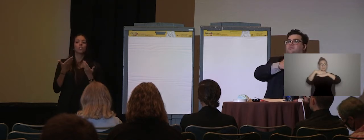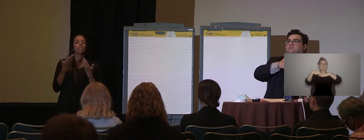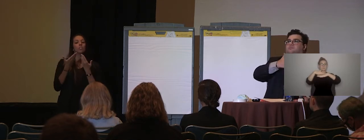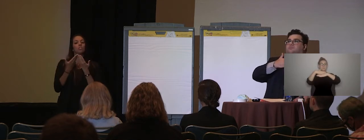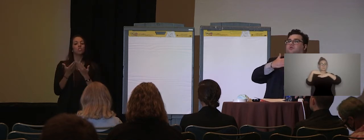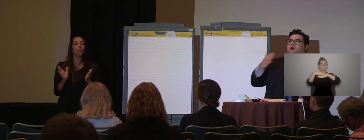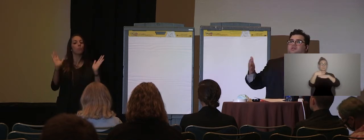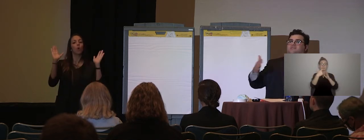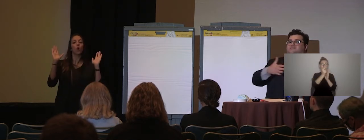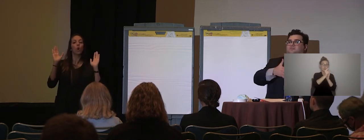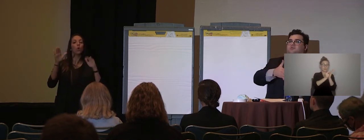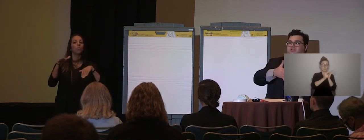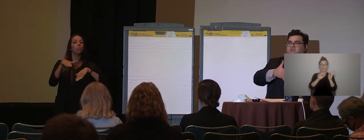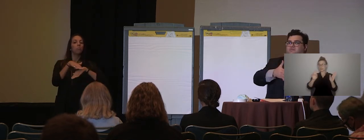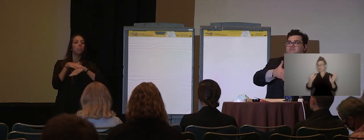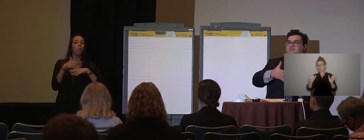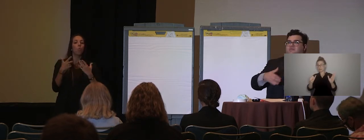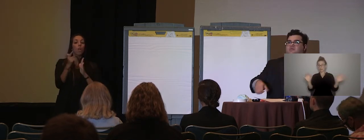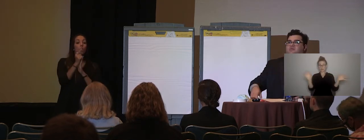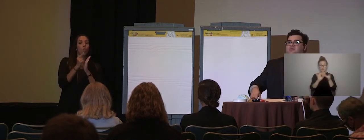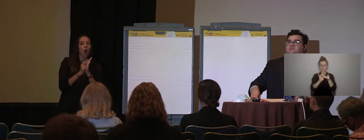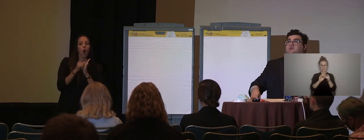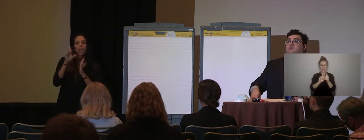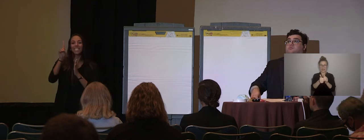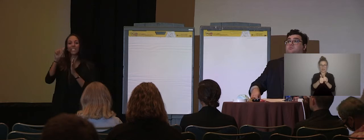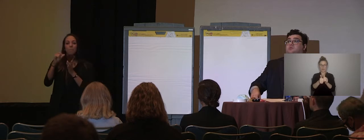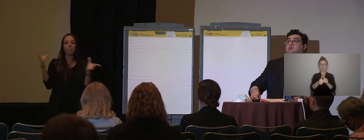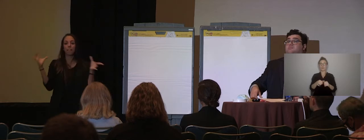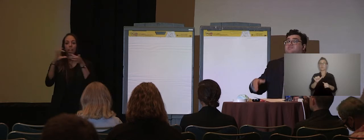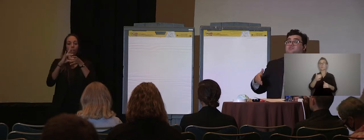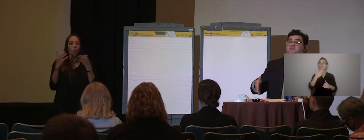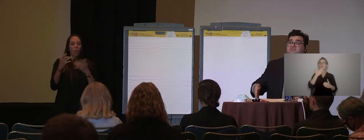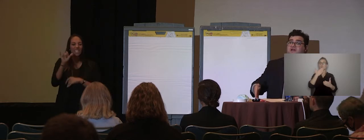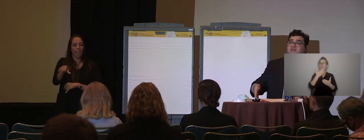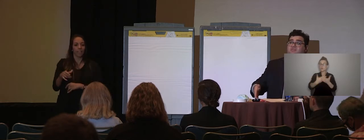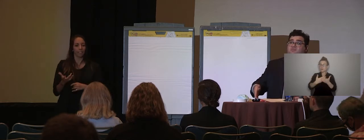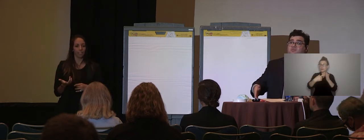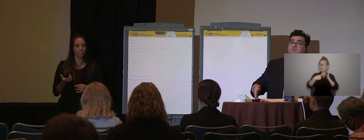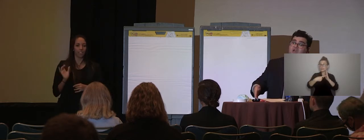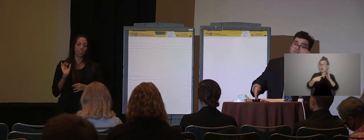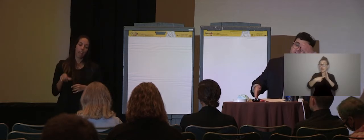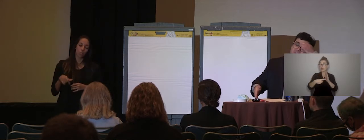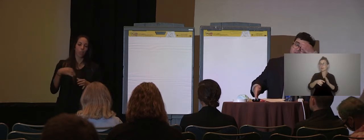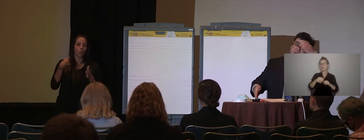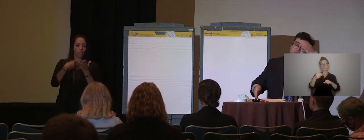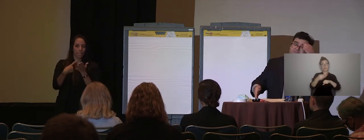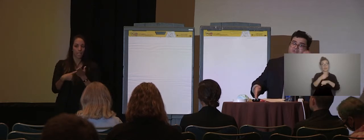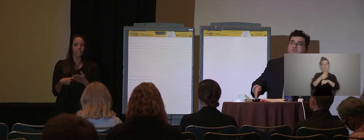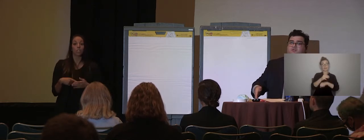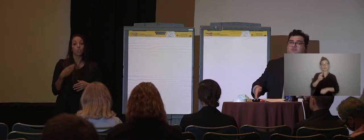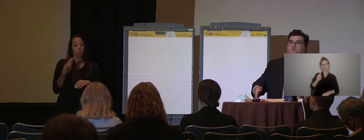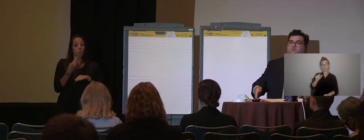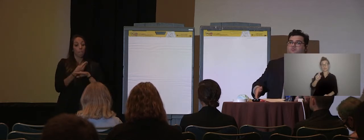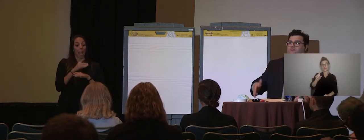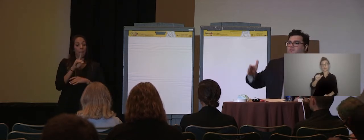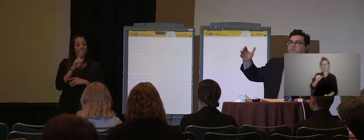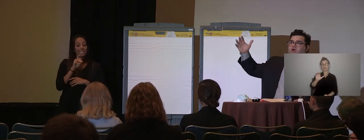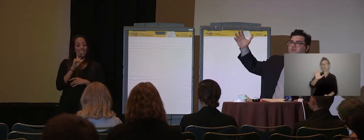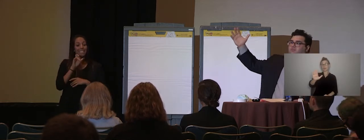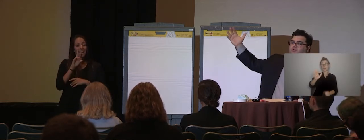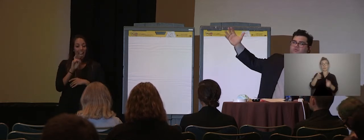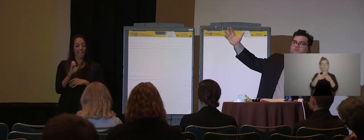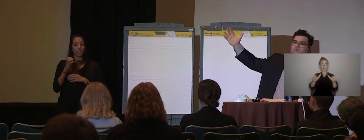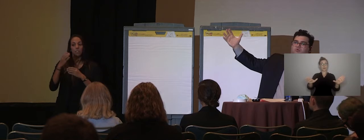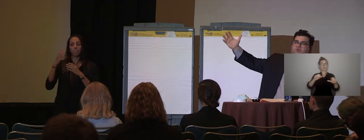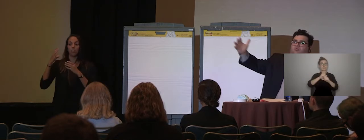what law and disability is. So, I mean, it's a good sign that the Miami-Dade Public Defender